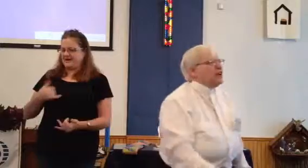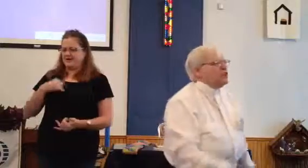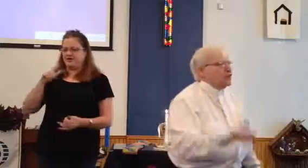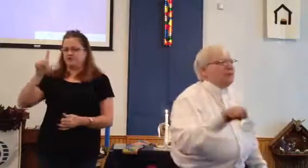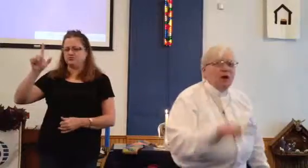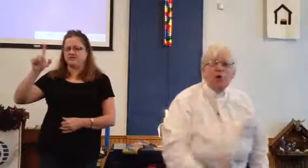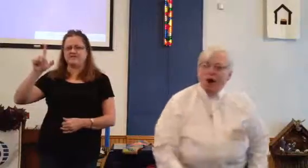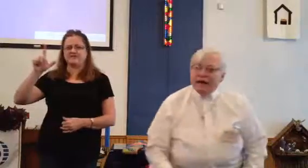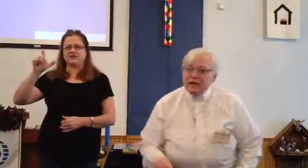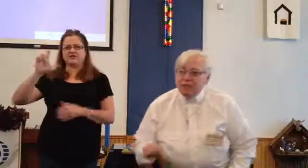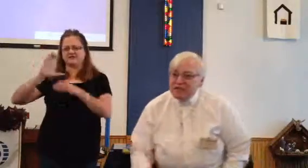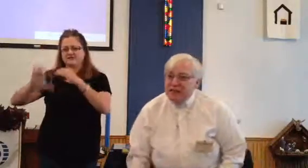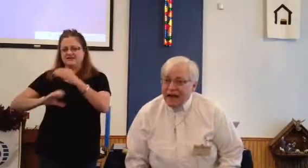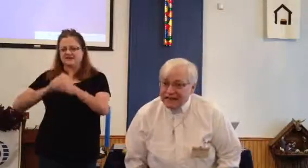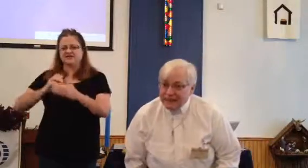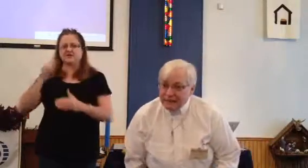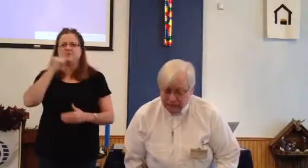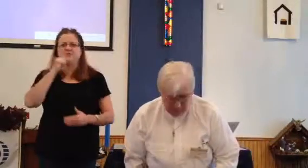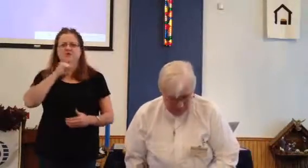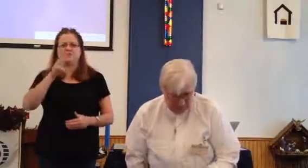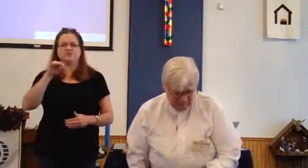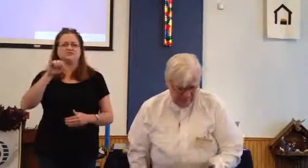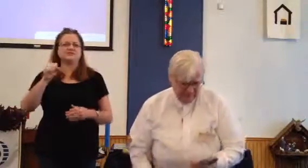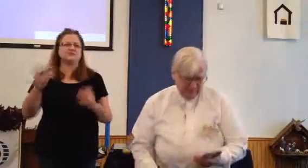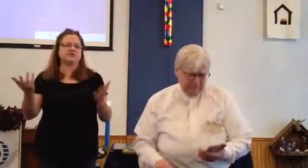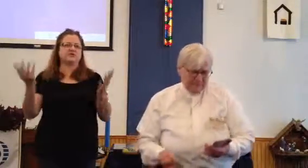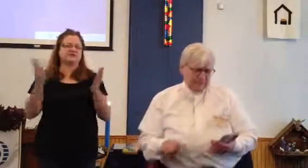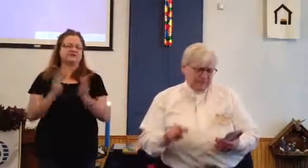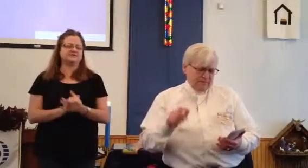21st century Milwaukee, Wisconsin?